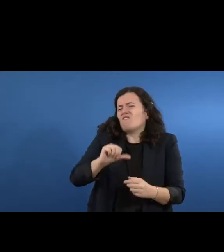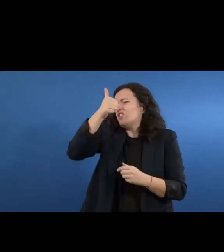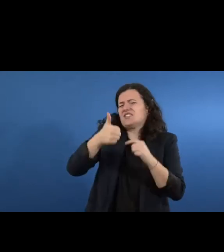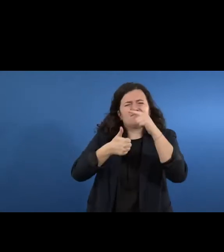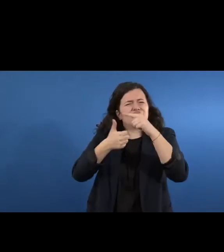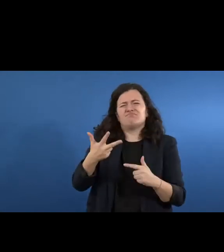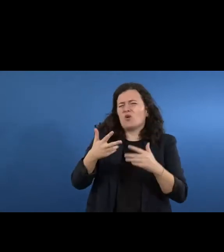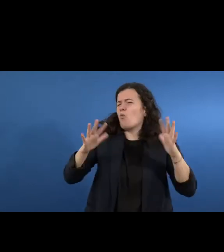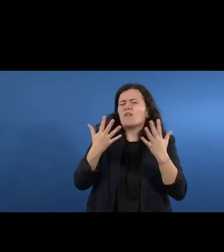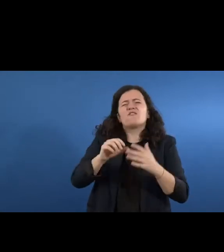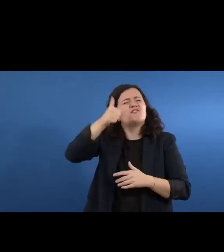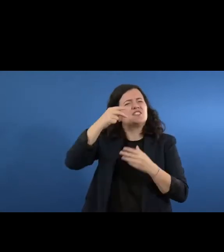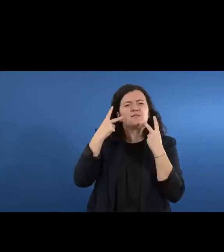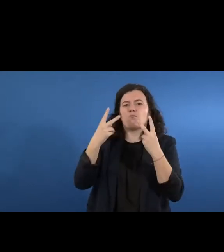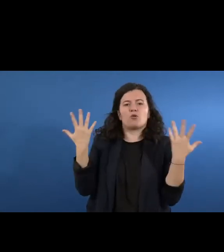back to Jim